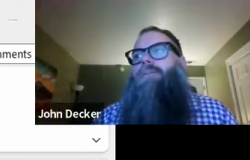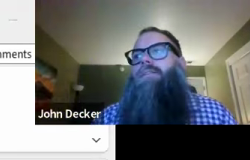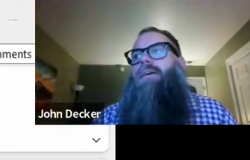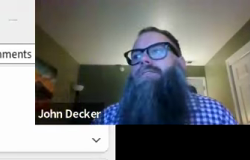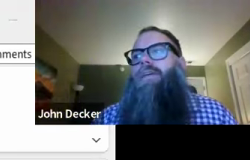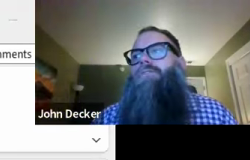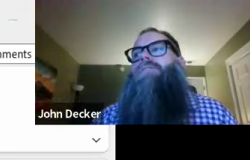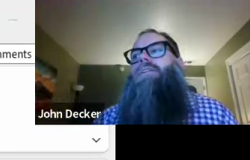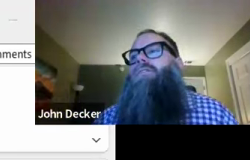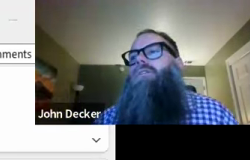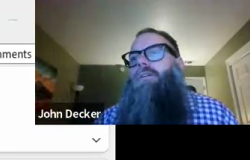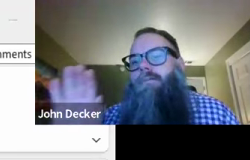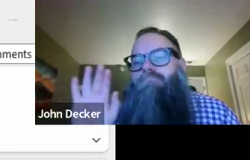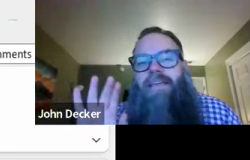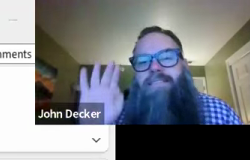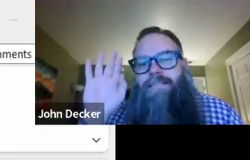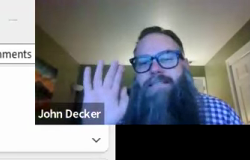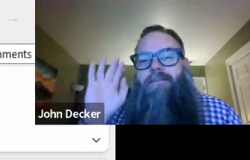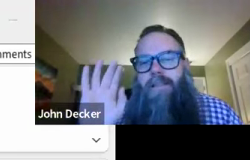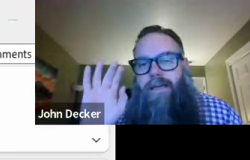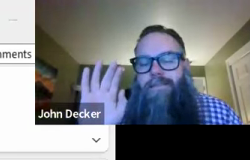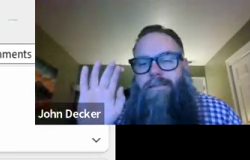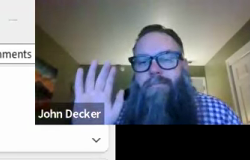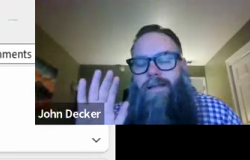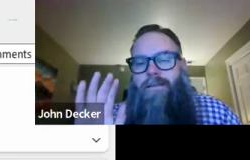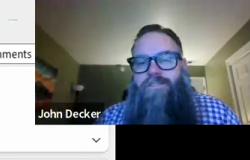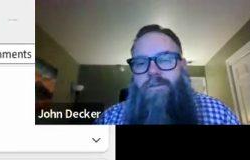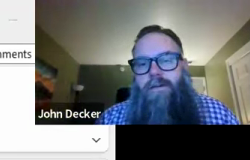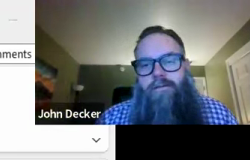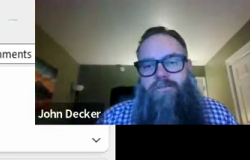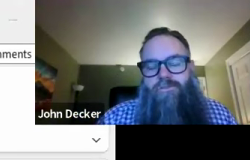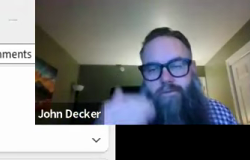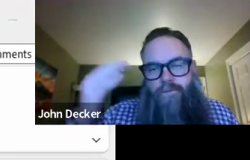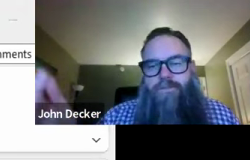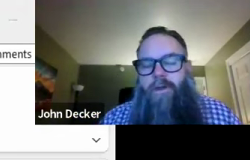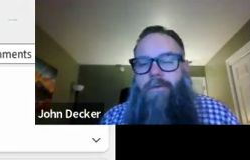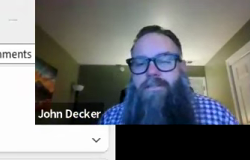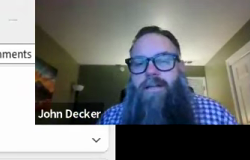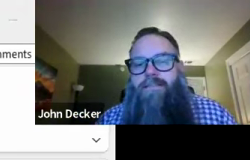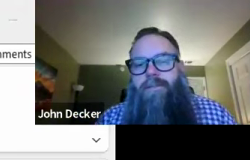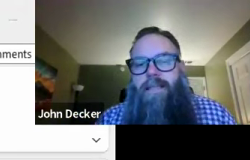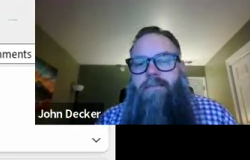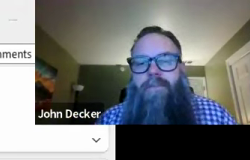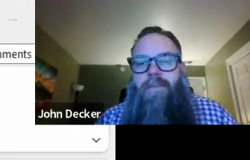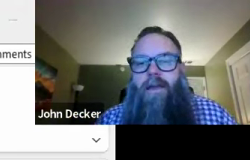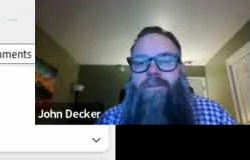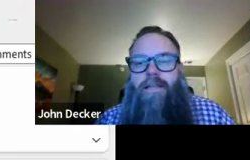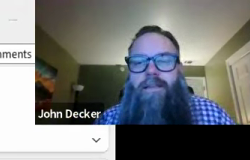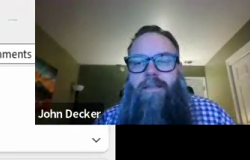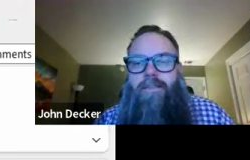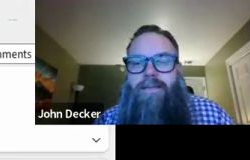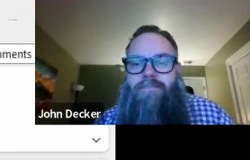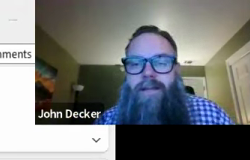explaining to the department that their calculator makes it seem like that the mileage to your first appointment is not something that can